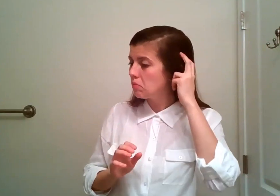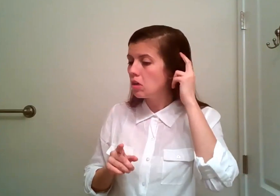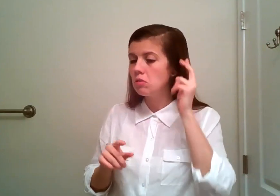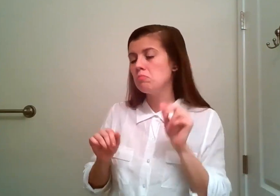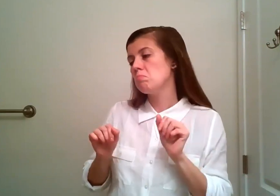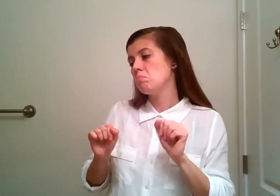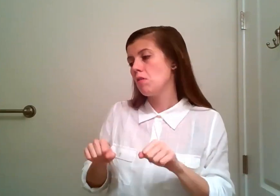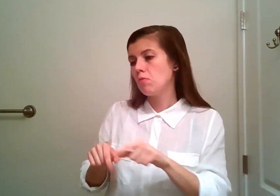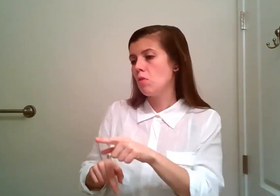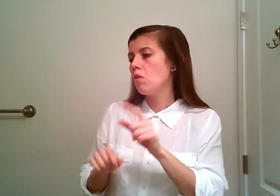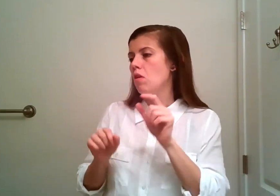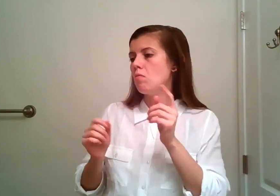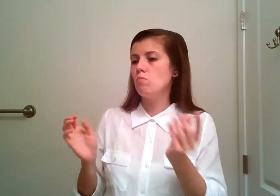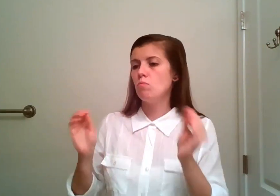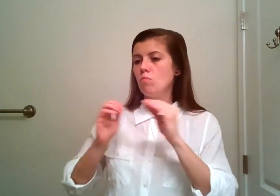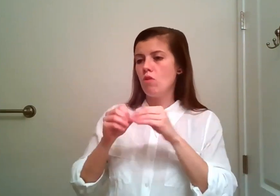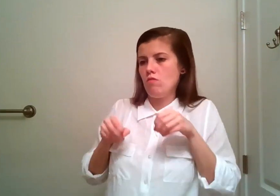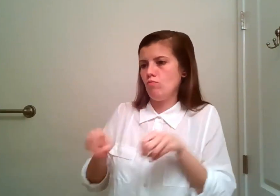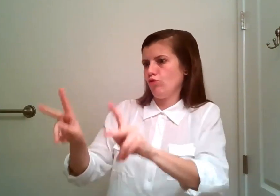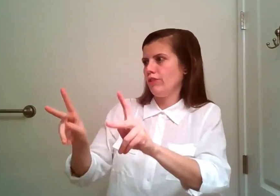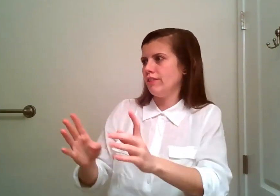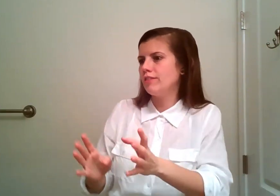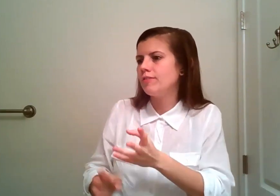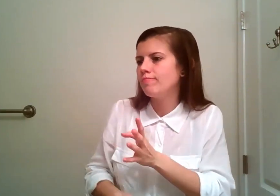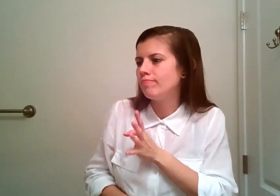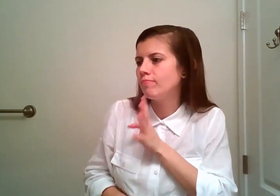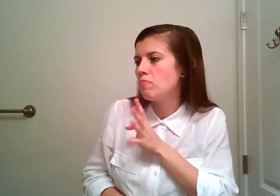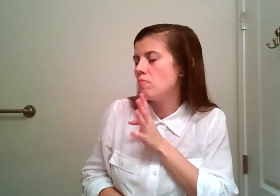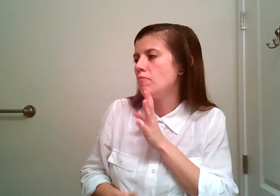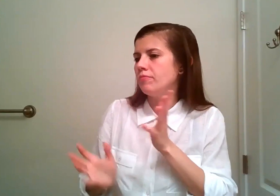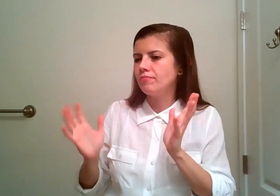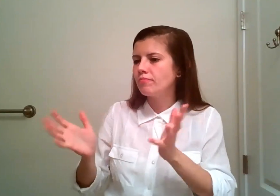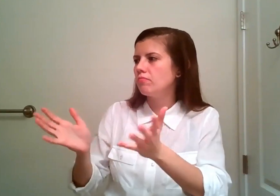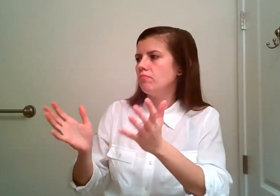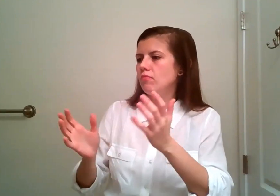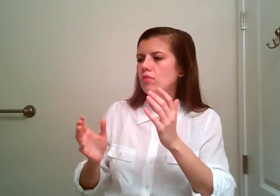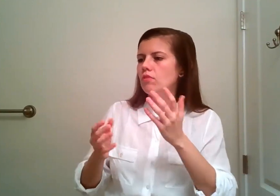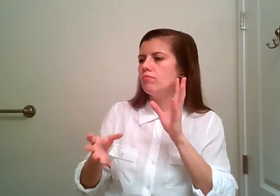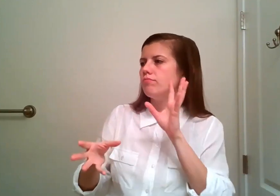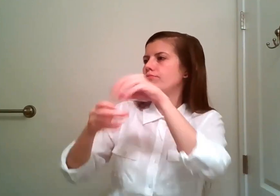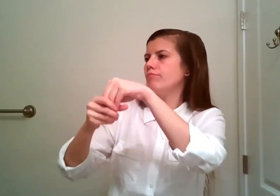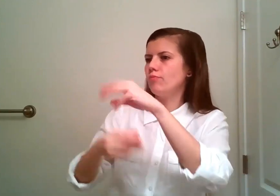The doctor encouraged them, understand that when she has the surgery, it will be able